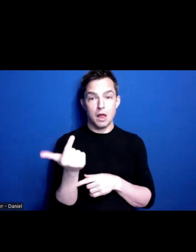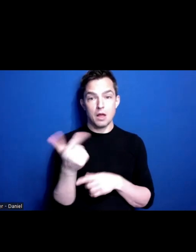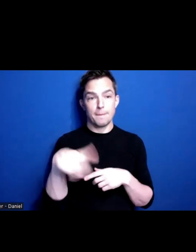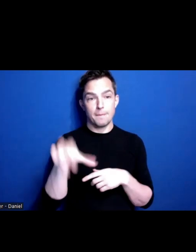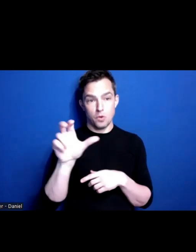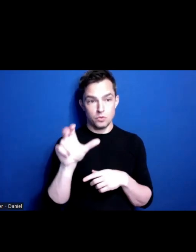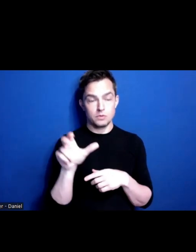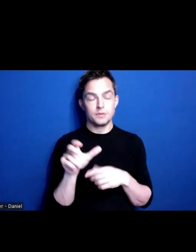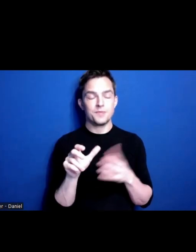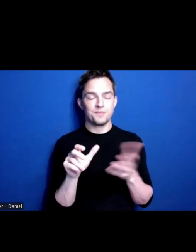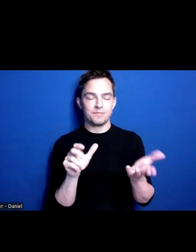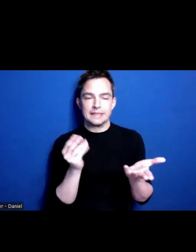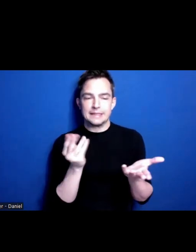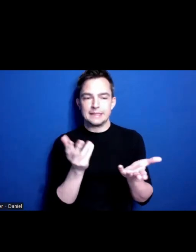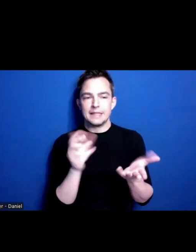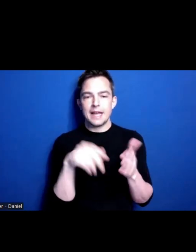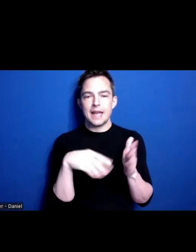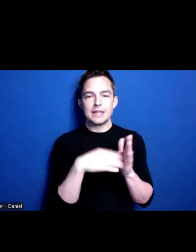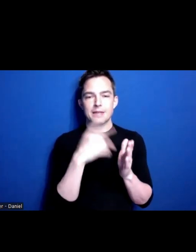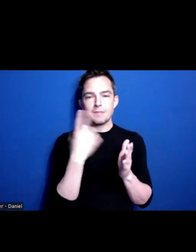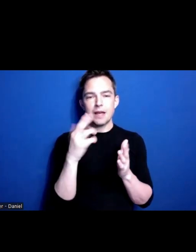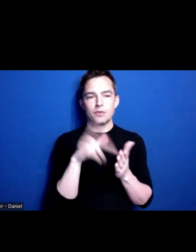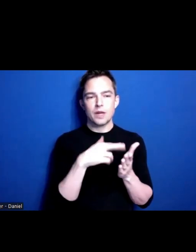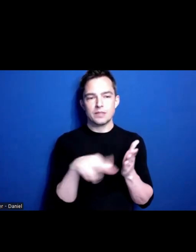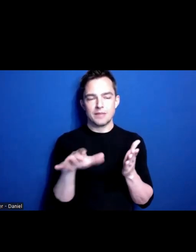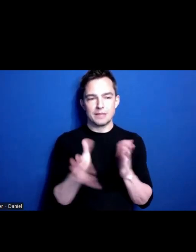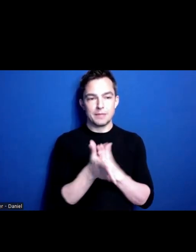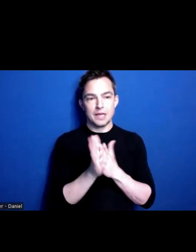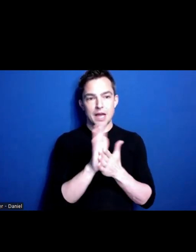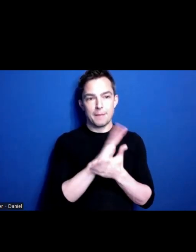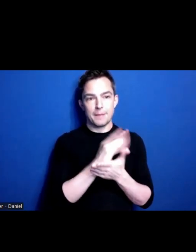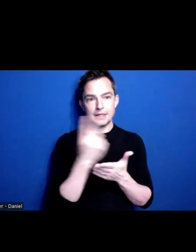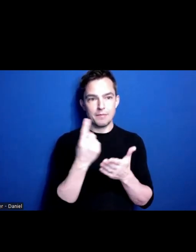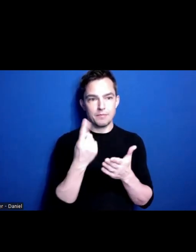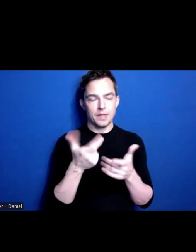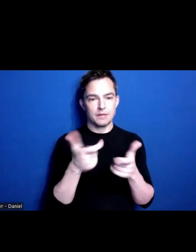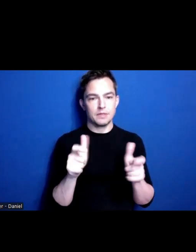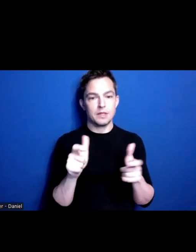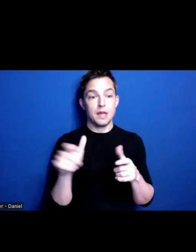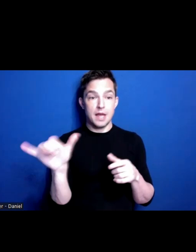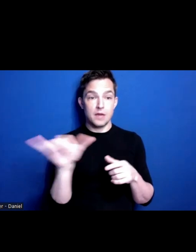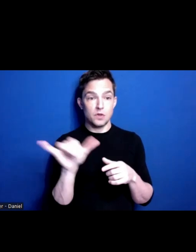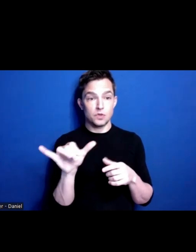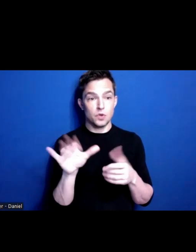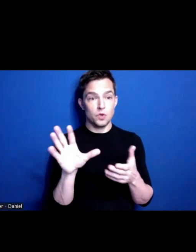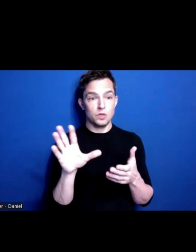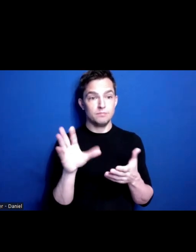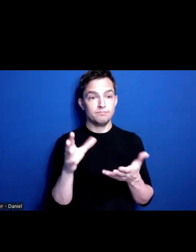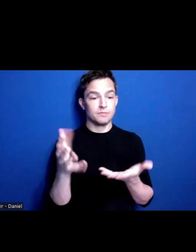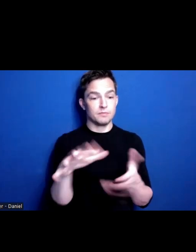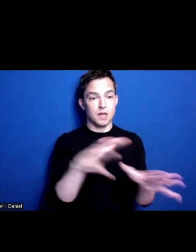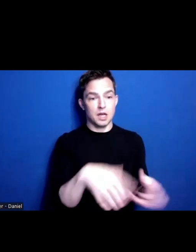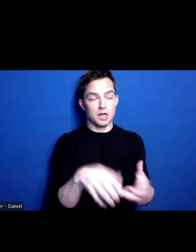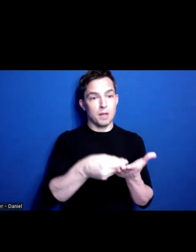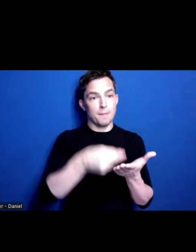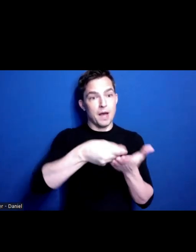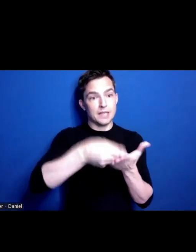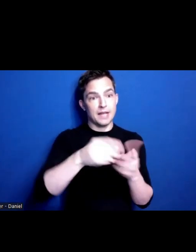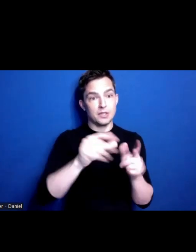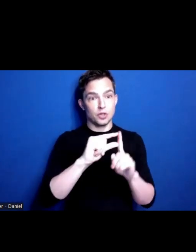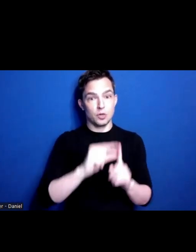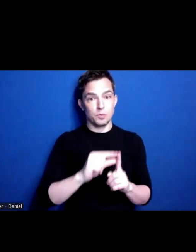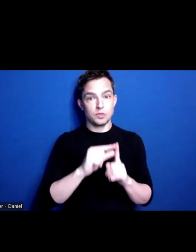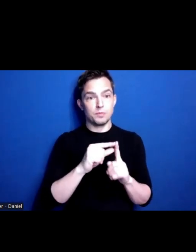I noted that anti-Black racism was becoming a thing, a commoditized term to be exploited and wielded